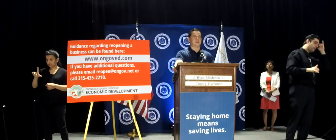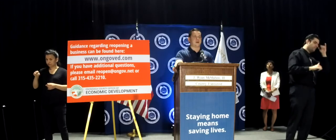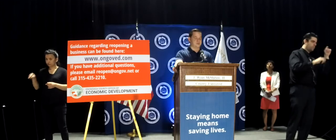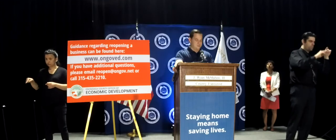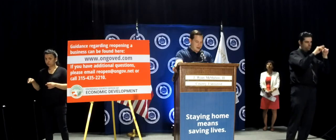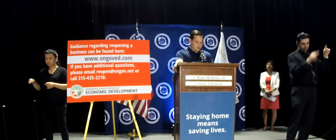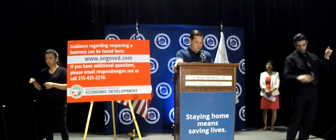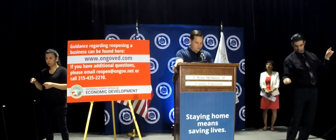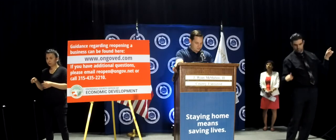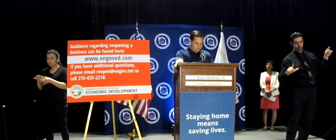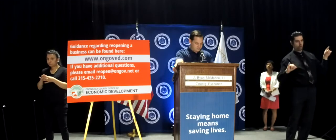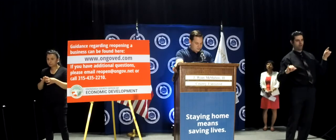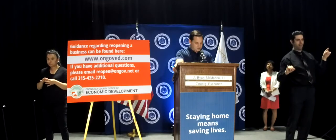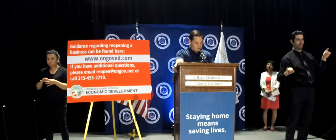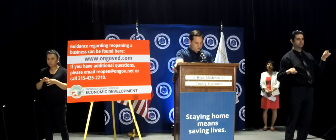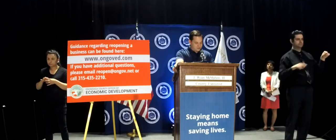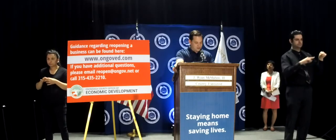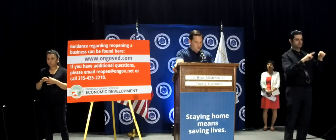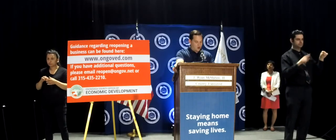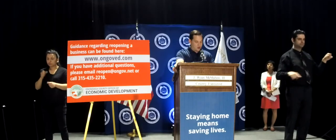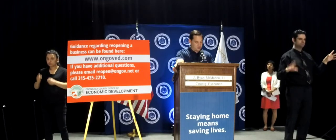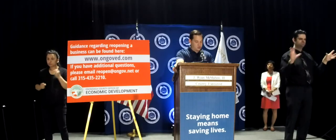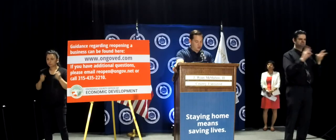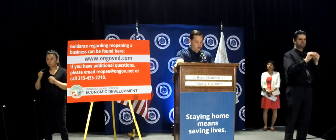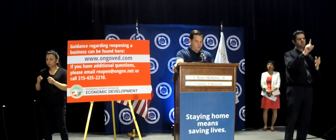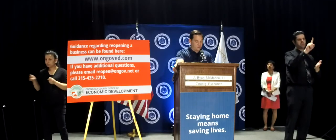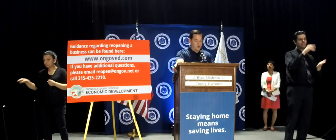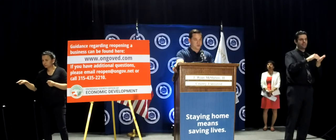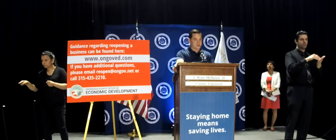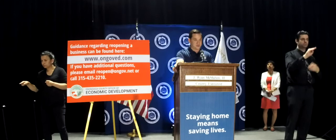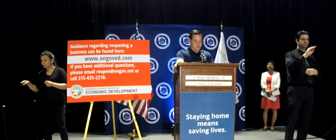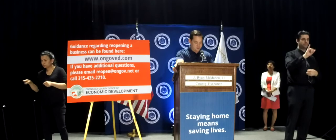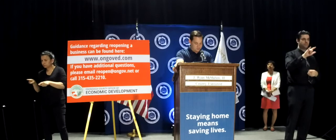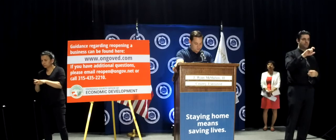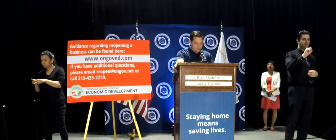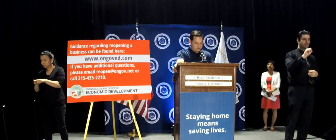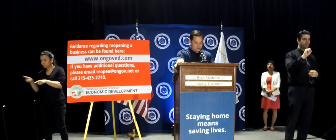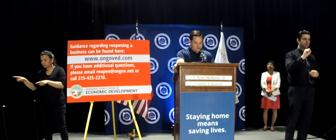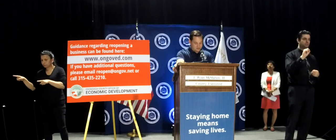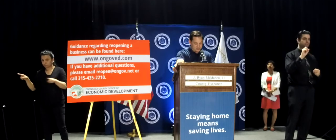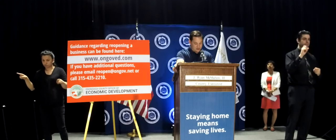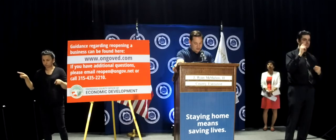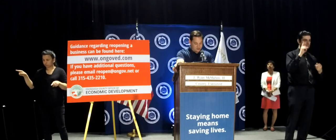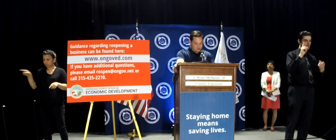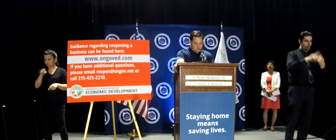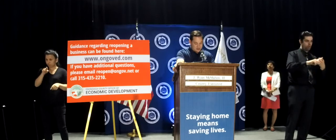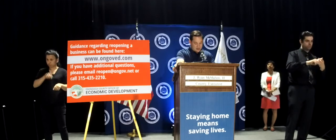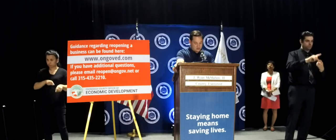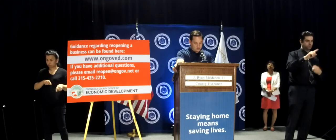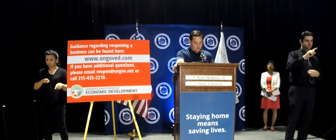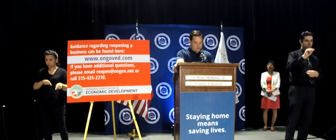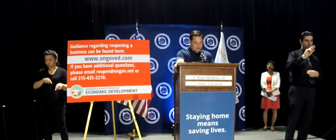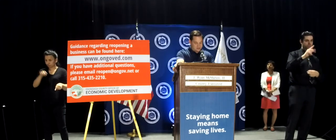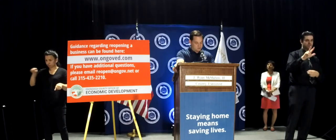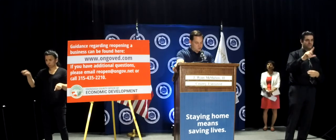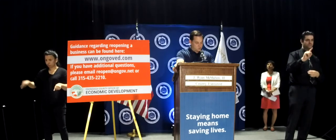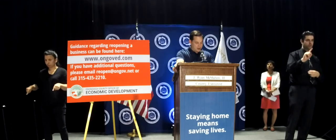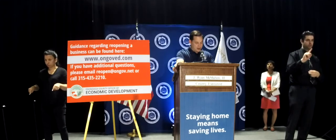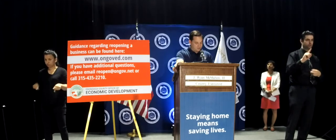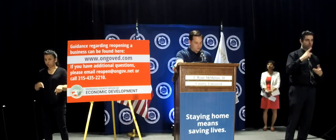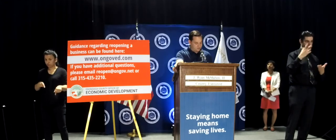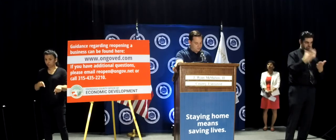approximately 1,000 miles. You have until August 31st to compete the challenge, and you even get